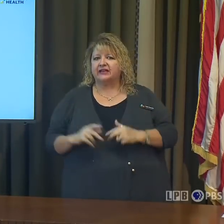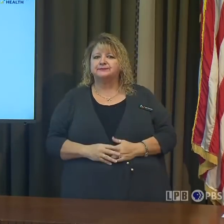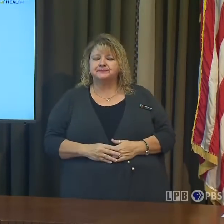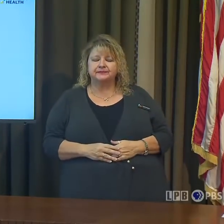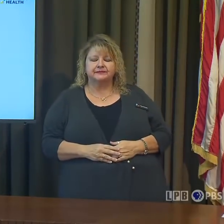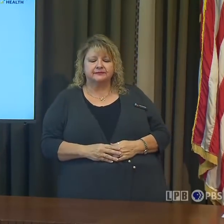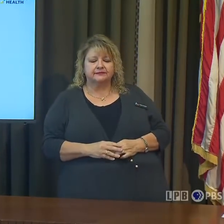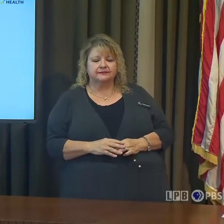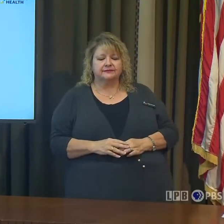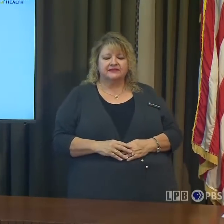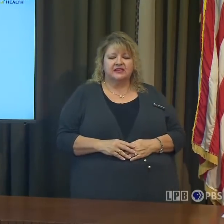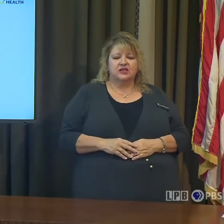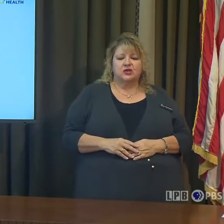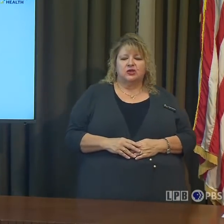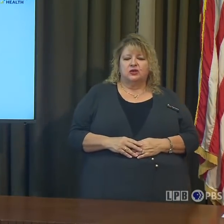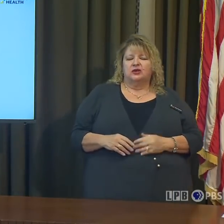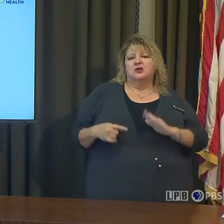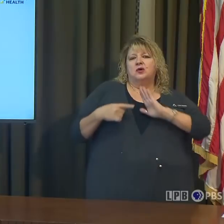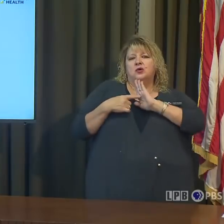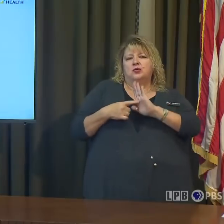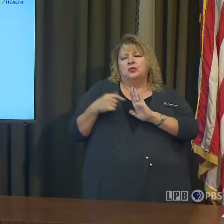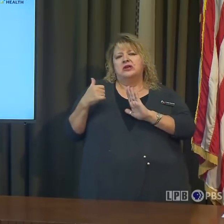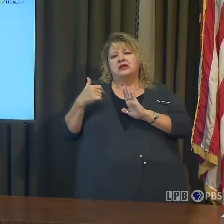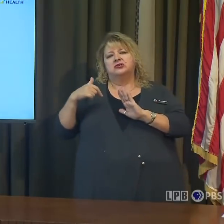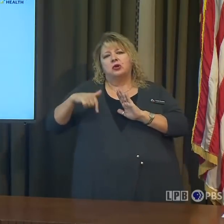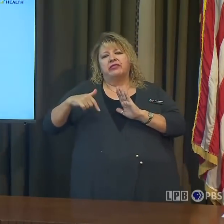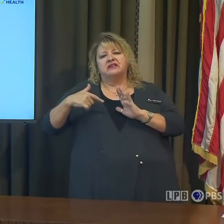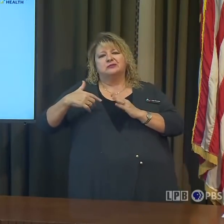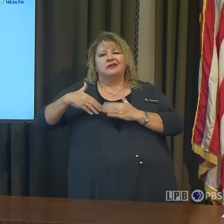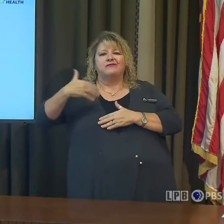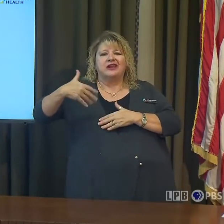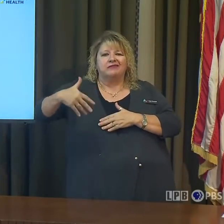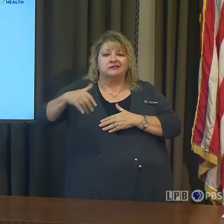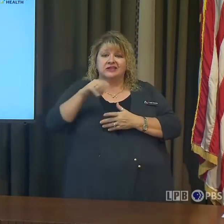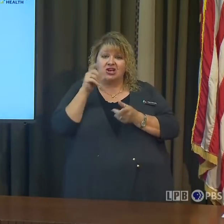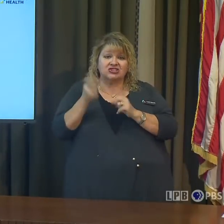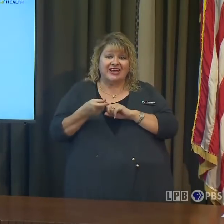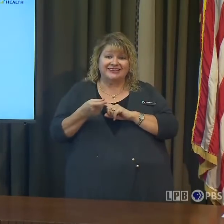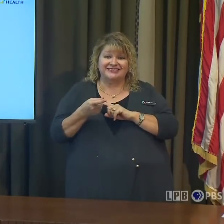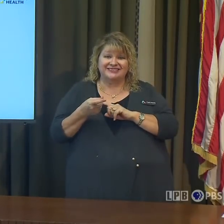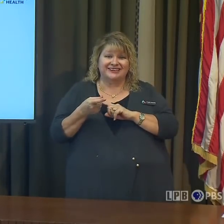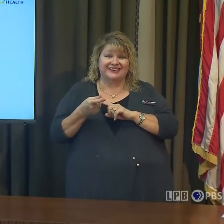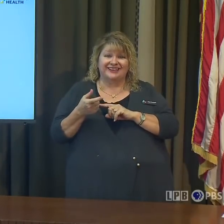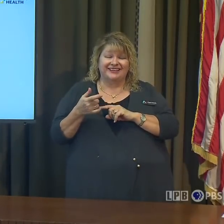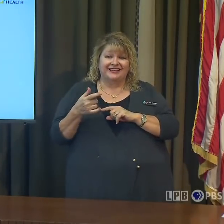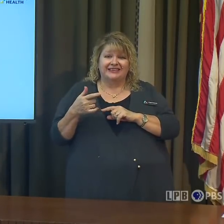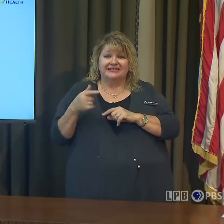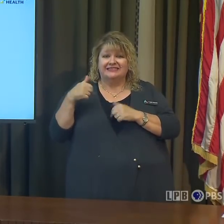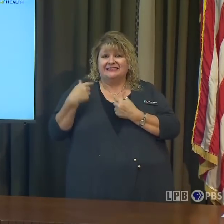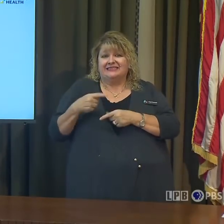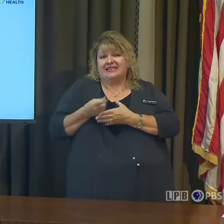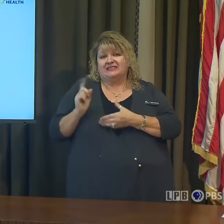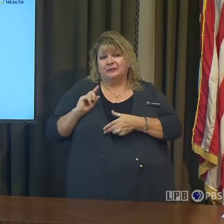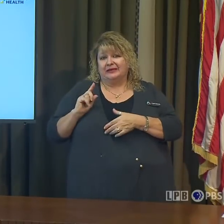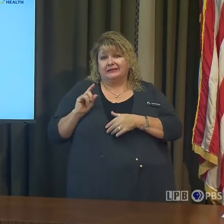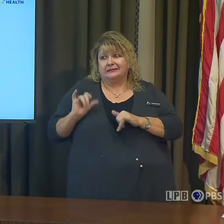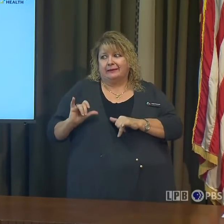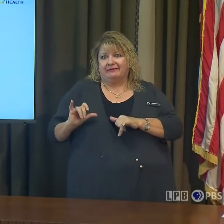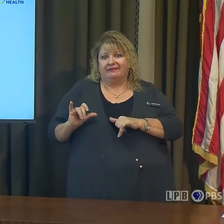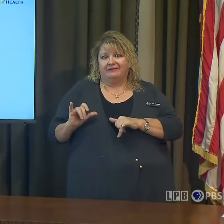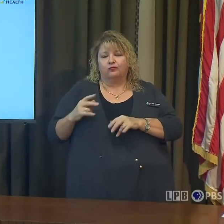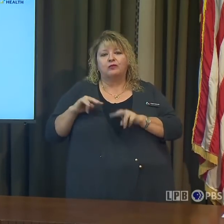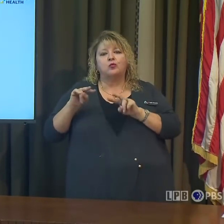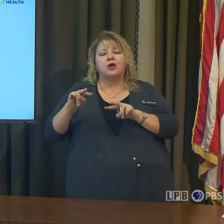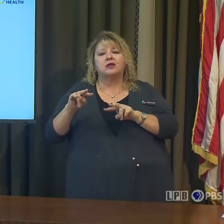We show this chart every now and then. It hasn't changed from when we show it last week. When we